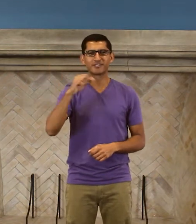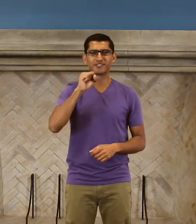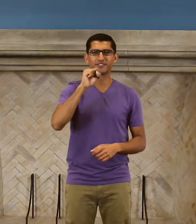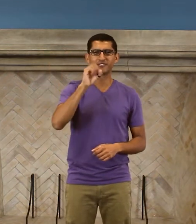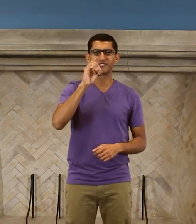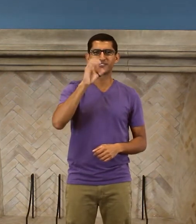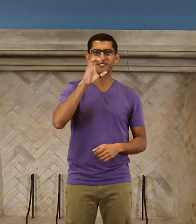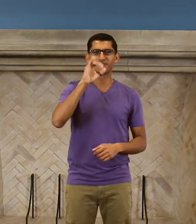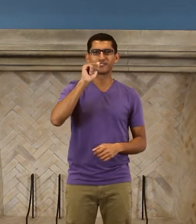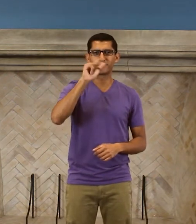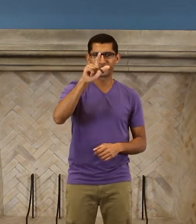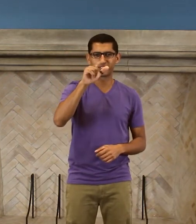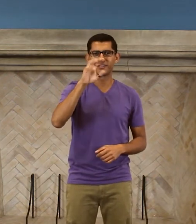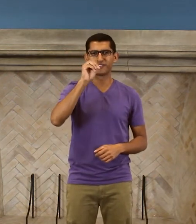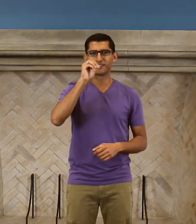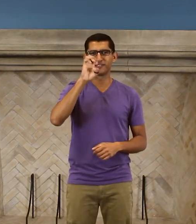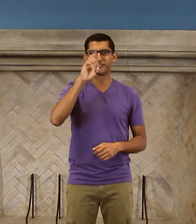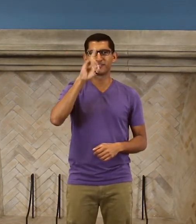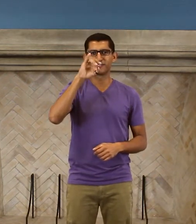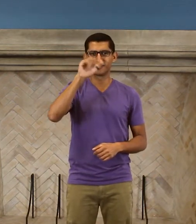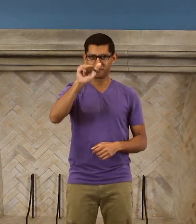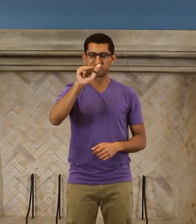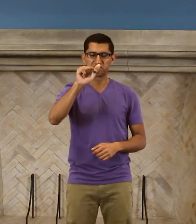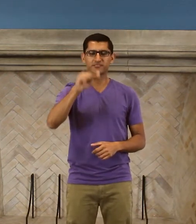and other social media platforms.